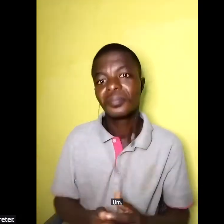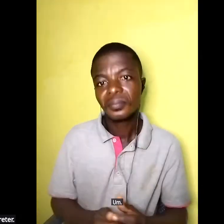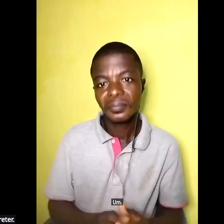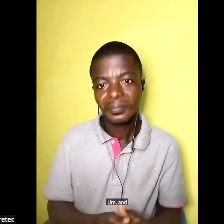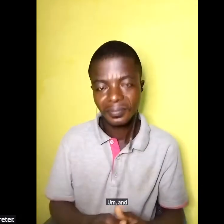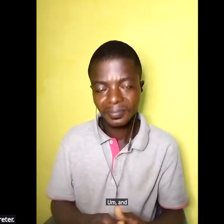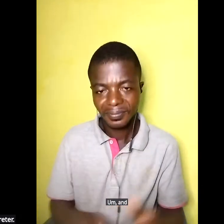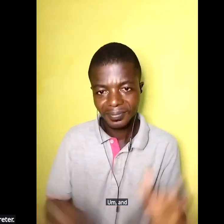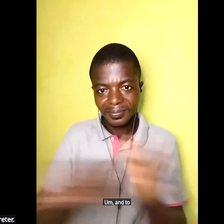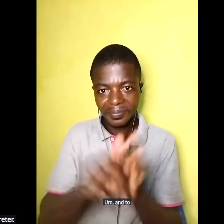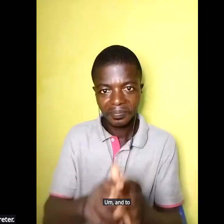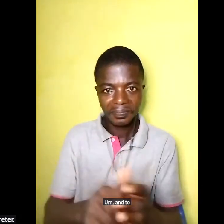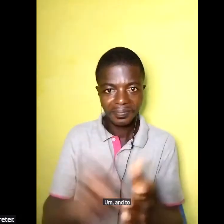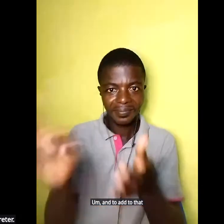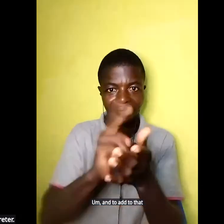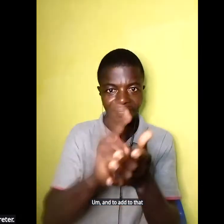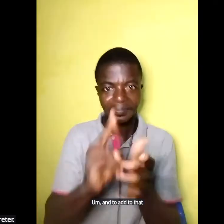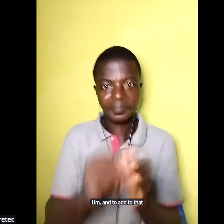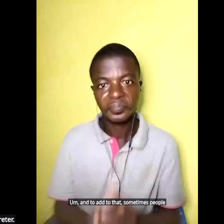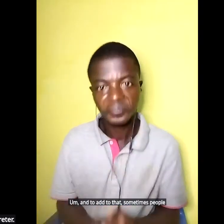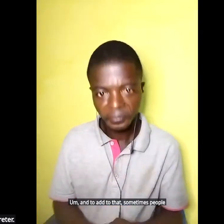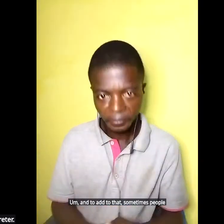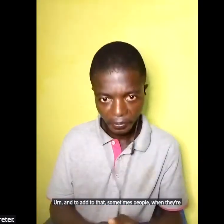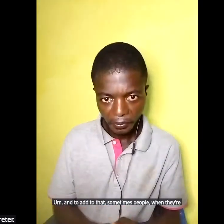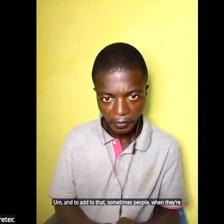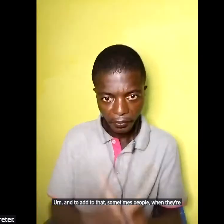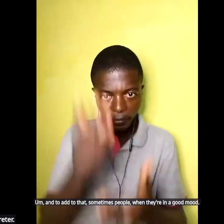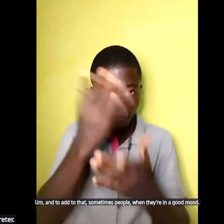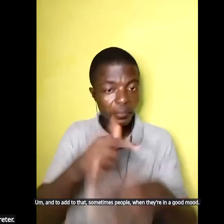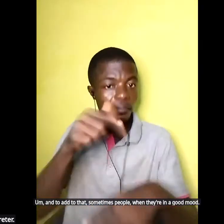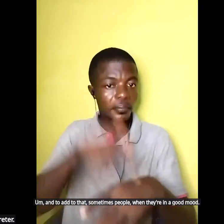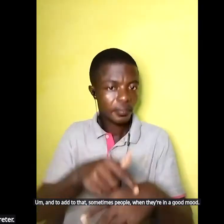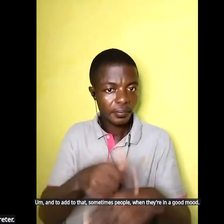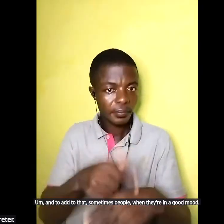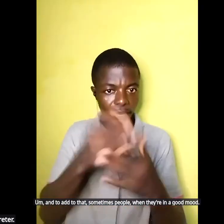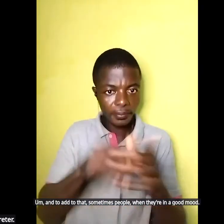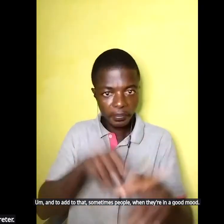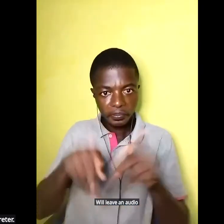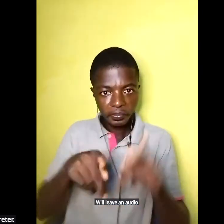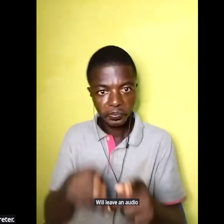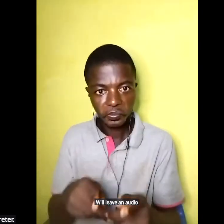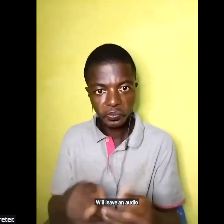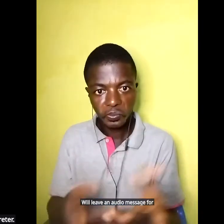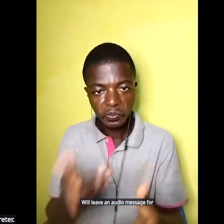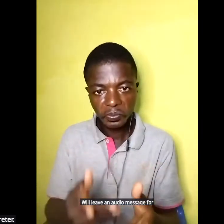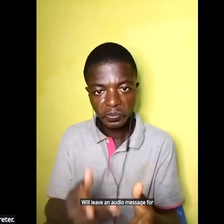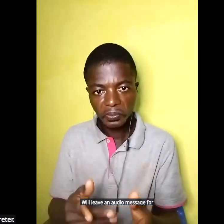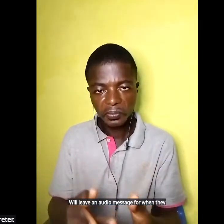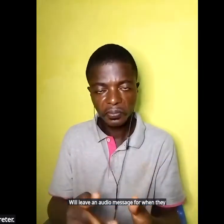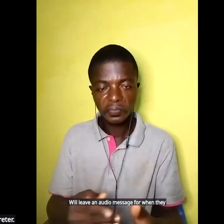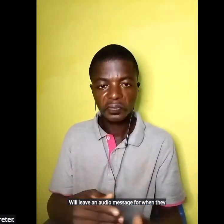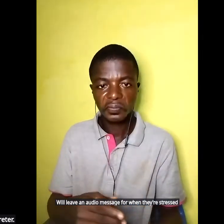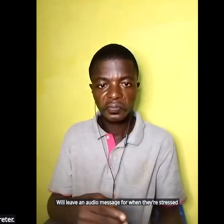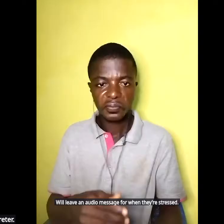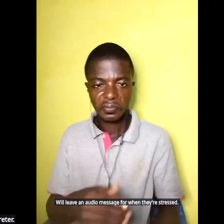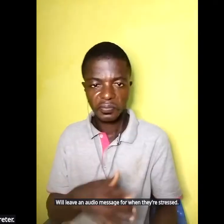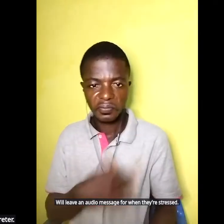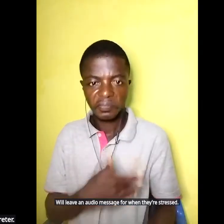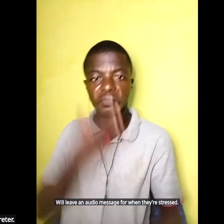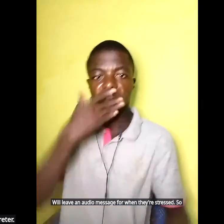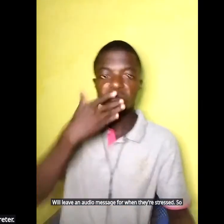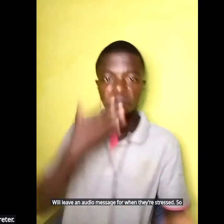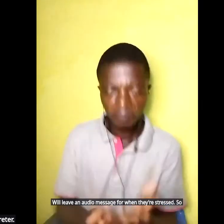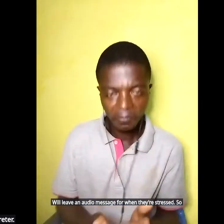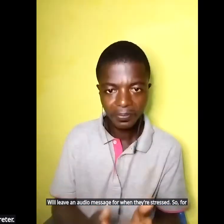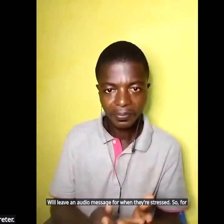And to add to that, sometimes people, when they're in a good mood, will leave an audio message for when they're stressed. So